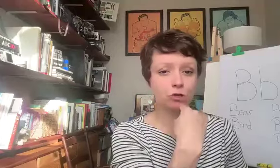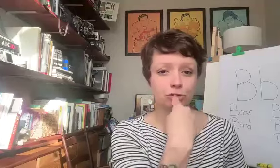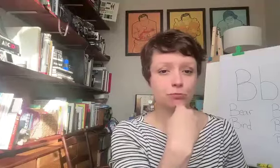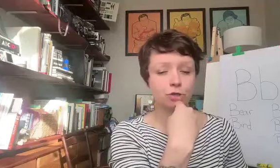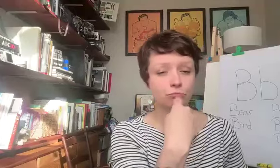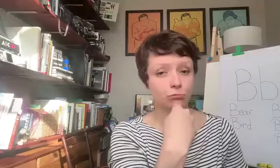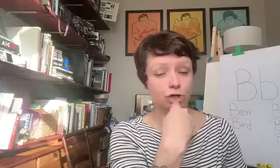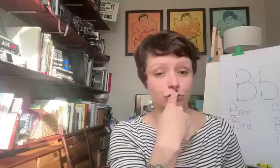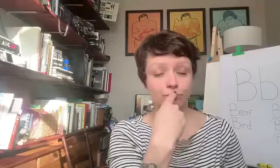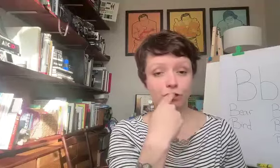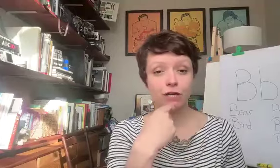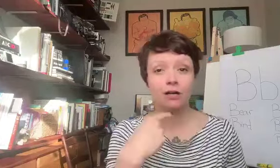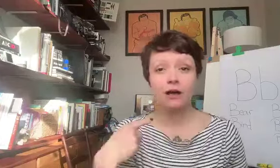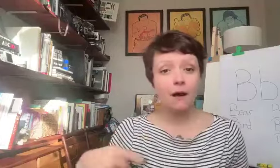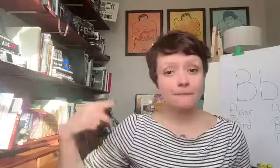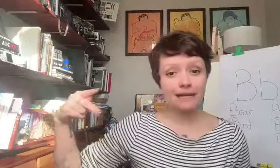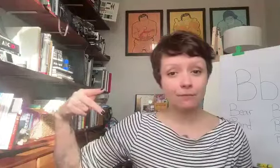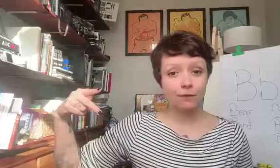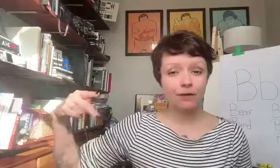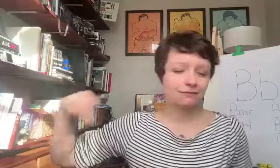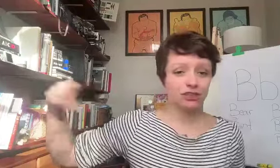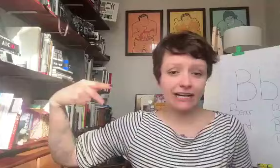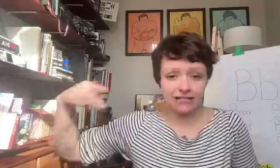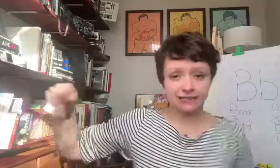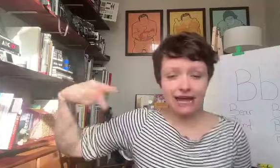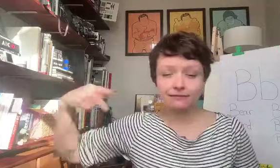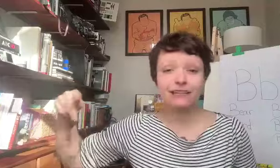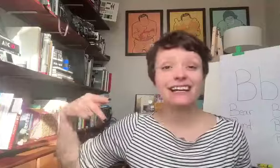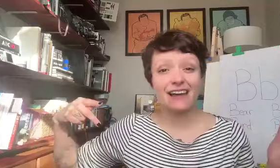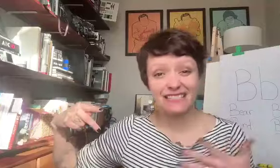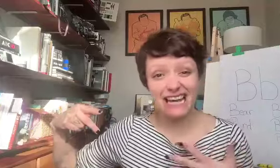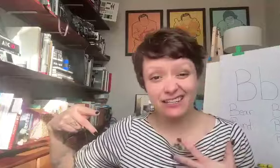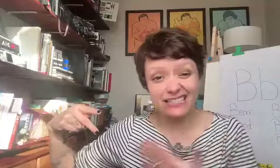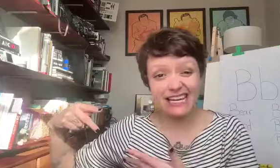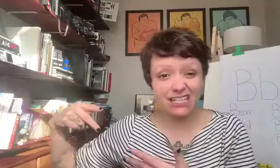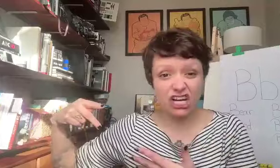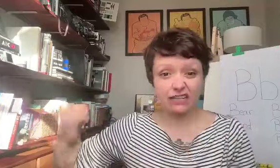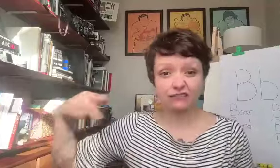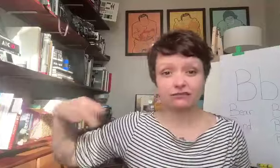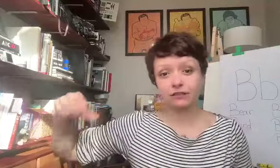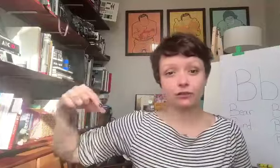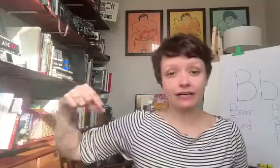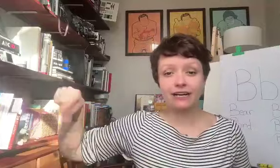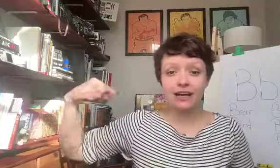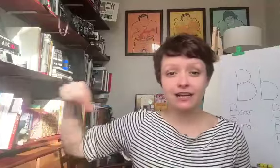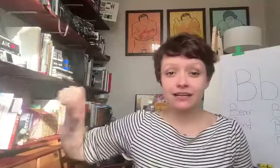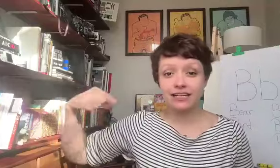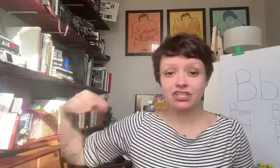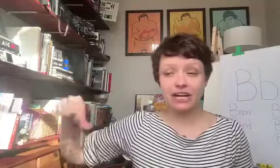your lips. Wear the lipstick. P, purple. Shake it to the side. If it's not on your skin, you shake it. Green, you shake